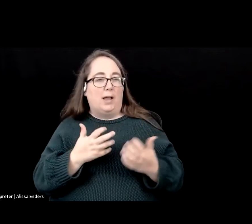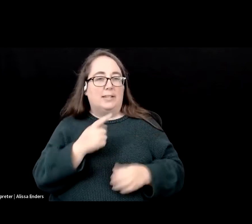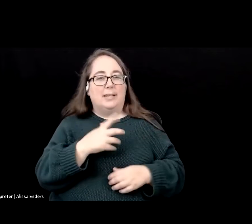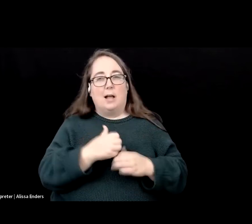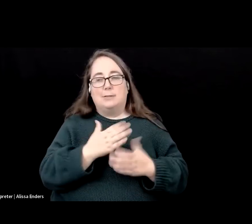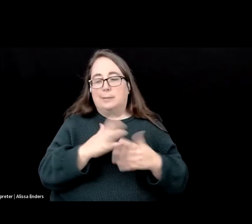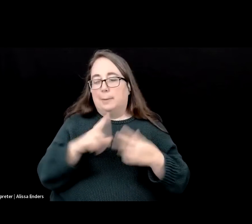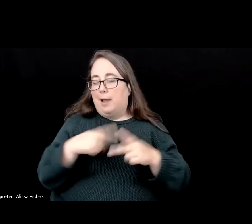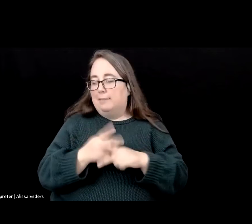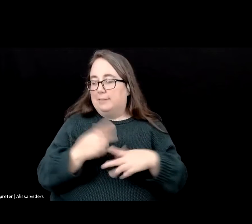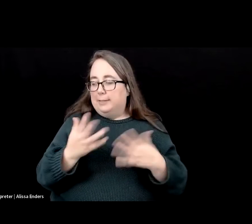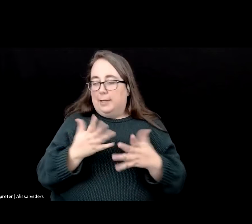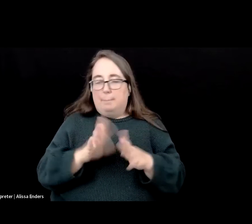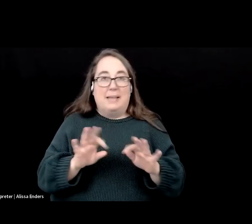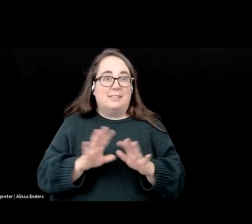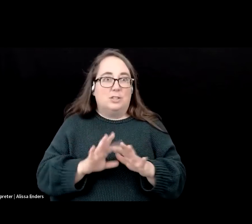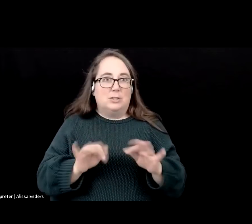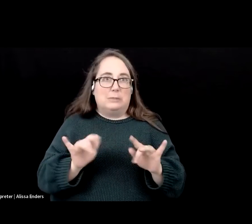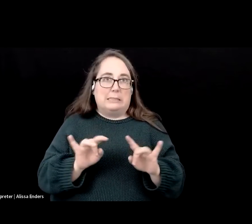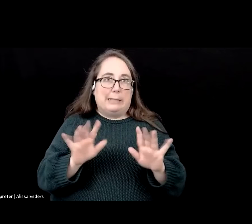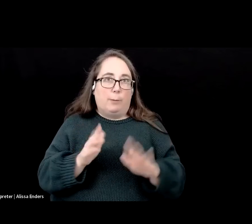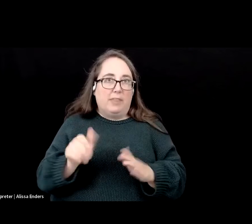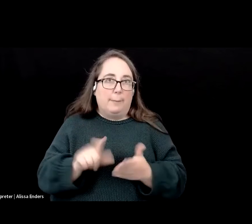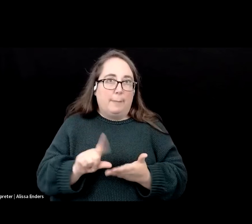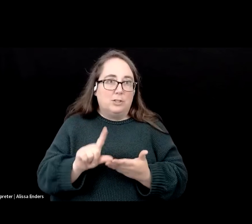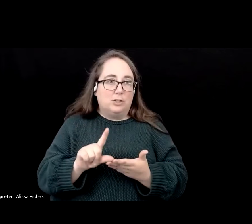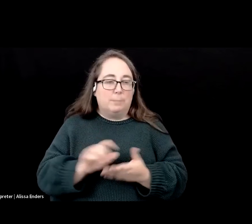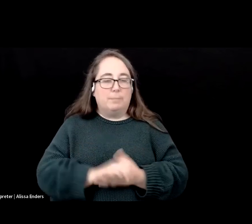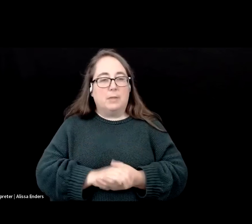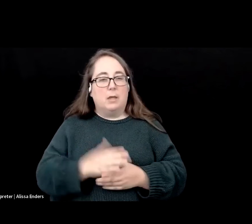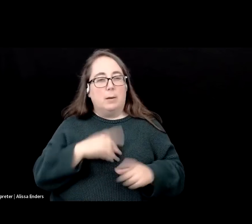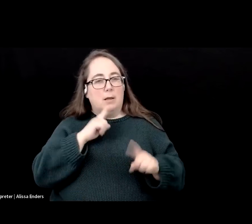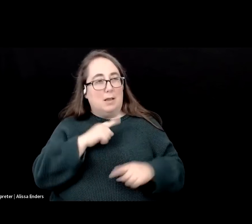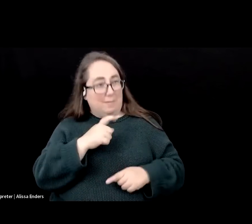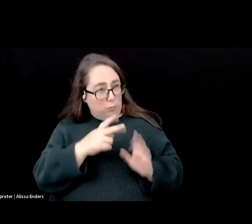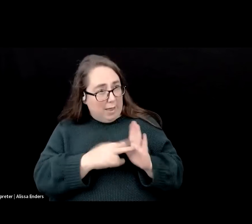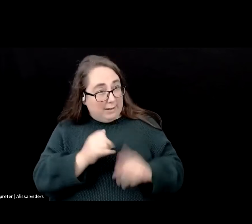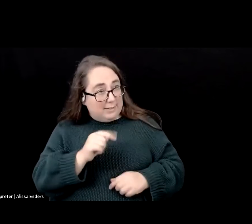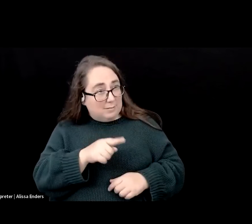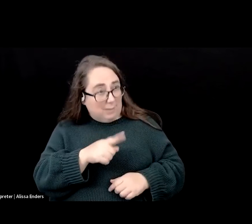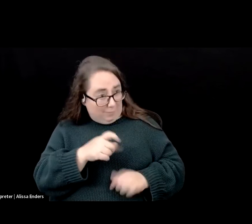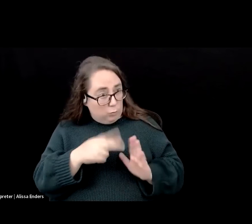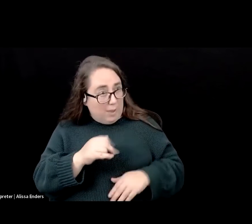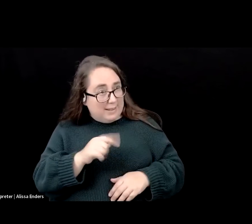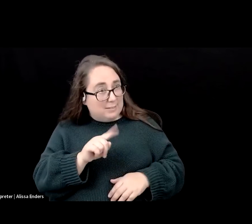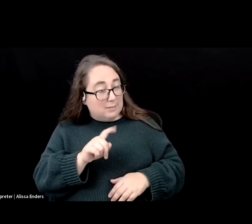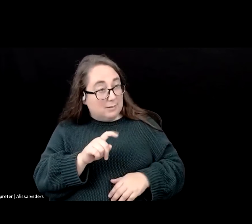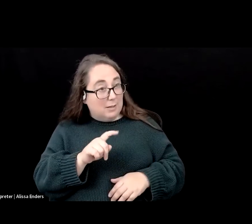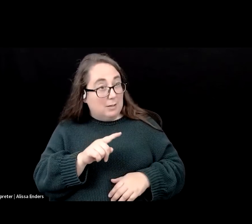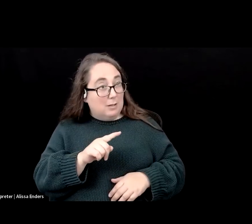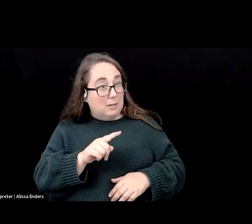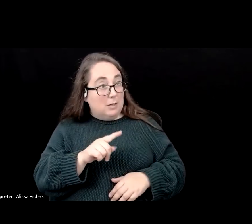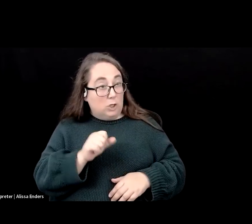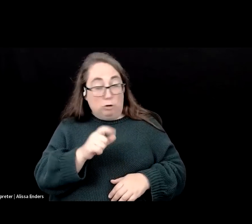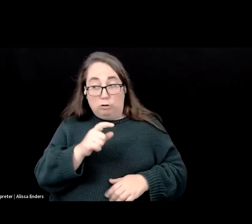kind of message that there was this terrible thing out there. And my answer to him was, have you read it? Have you read this thing that you're suggesting to